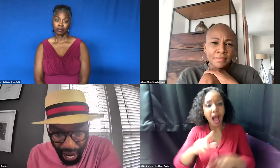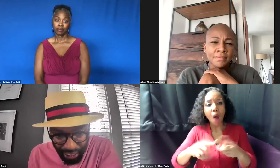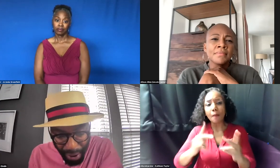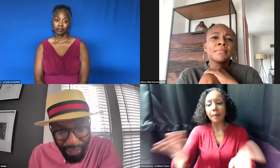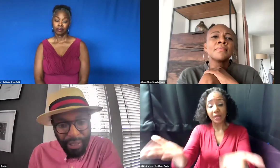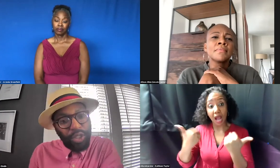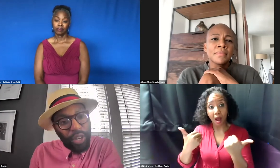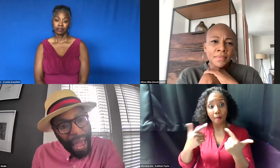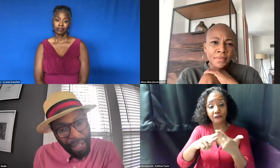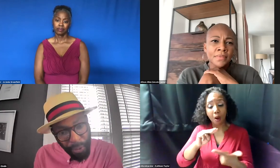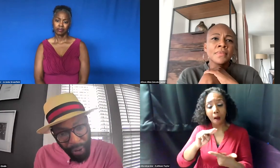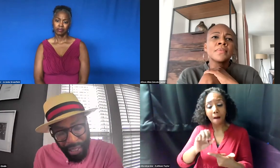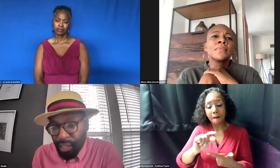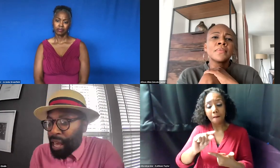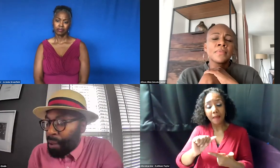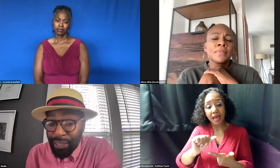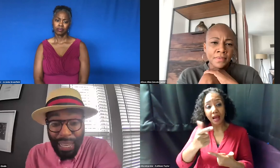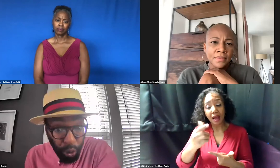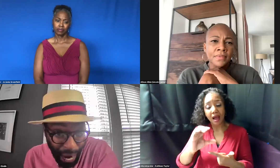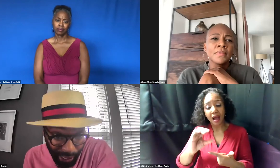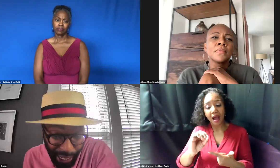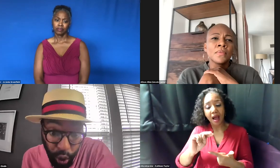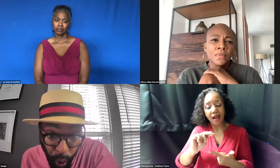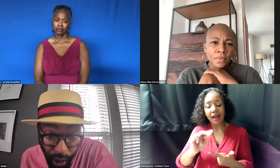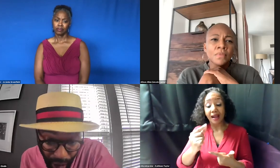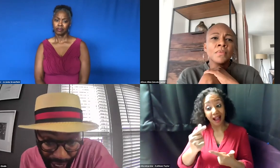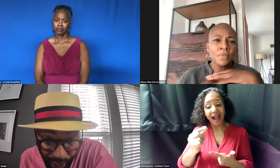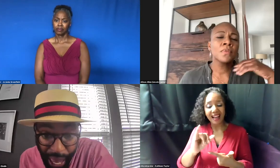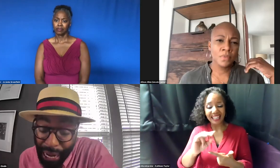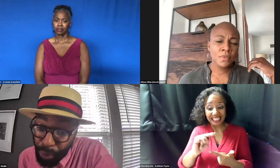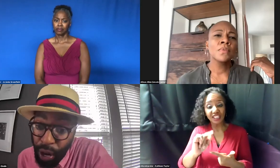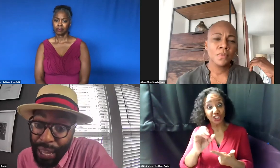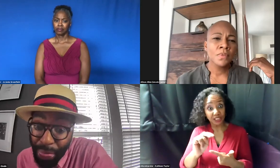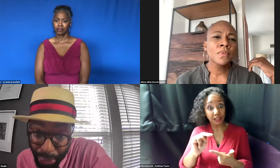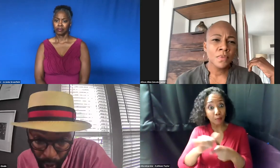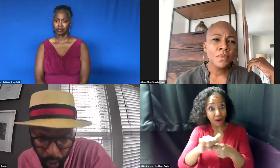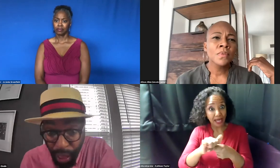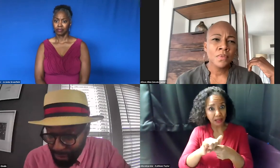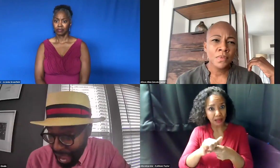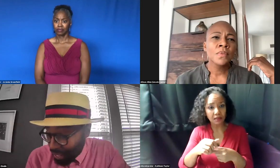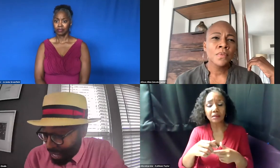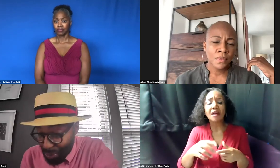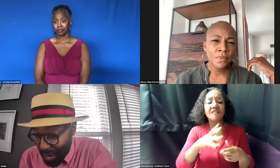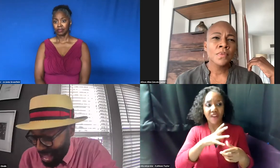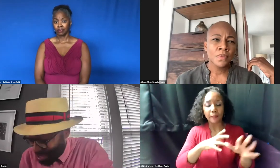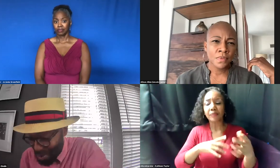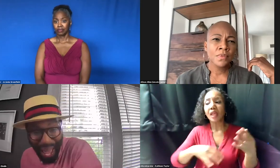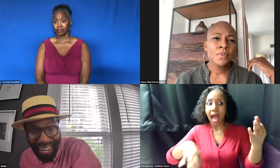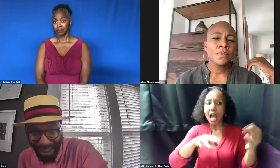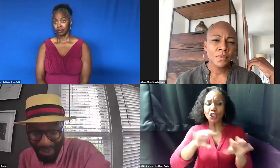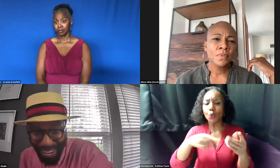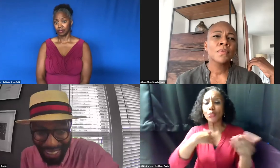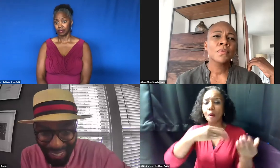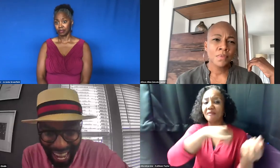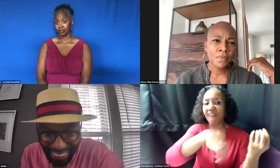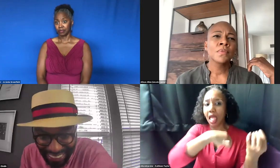engage in metacognitive practices so they can have deep reflection, because that's what you guys say that you want, right? Mm-hmm. And I'm doing that through violin, I'm doing that through